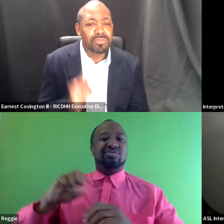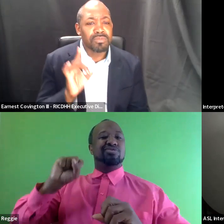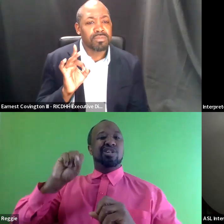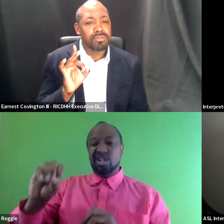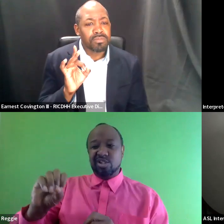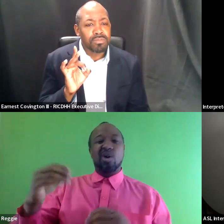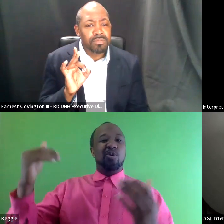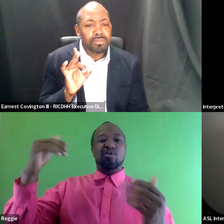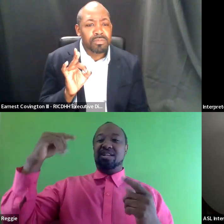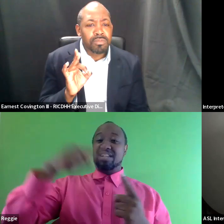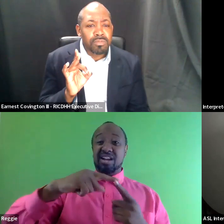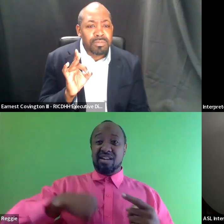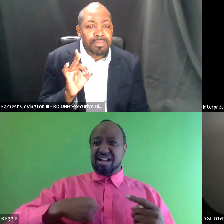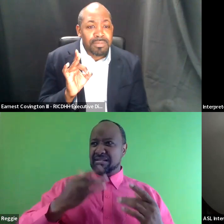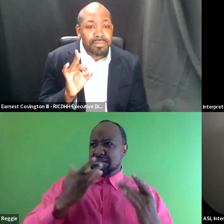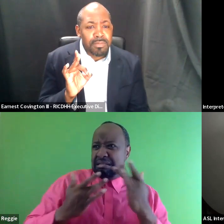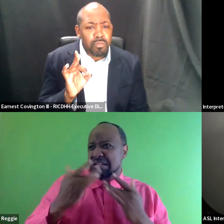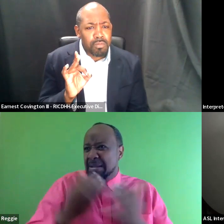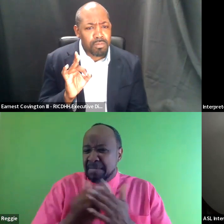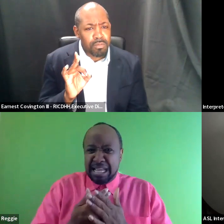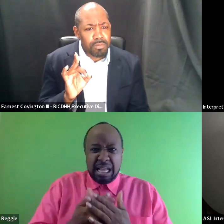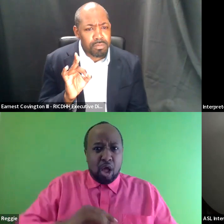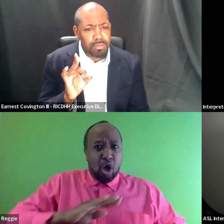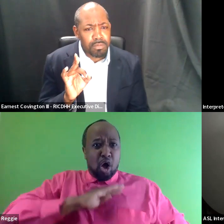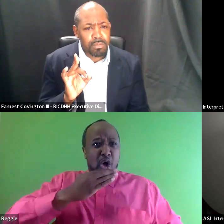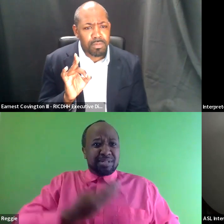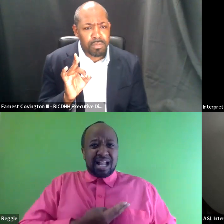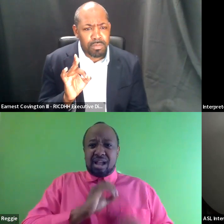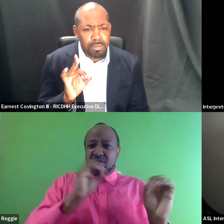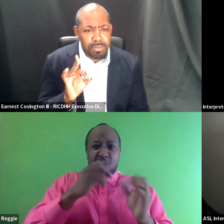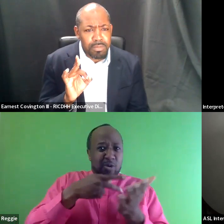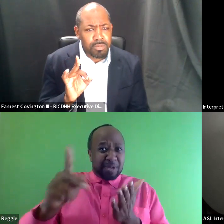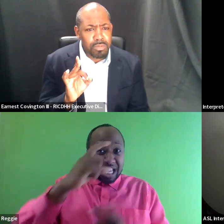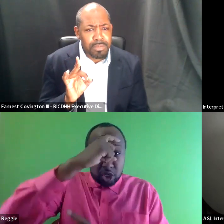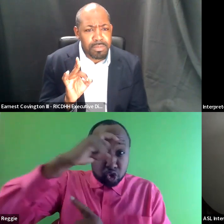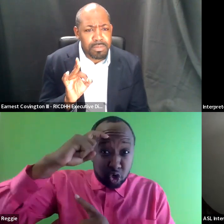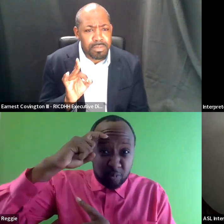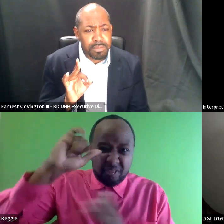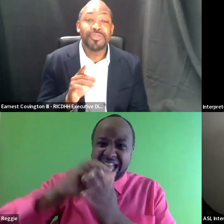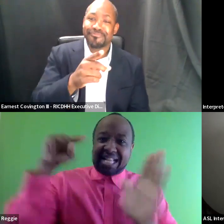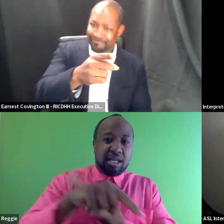asleep. Multiple choice tests, forget about it. It's just not my thing. But